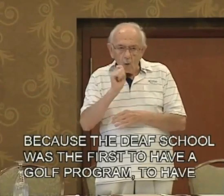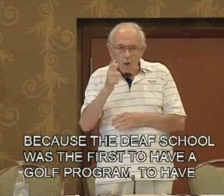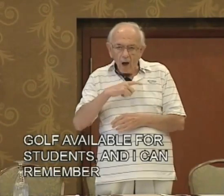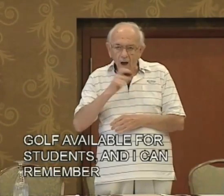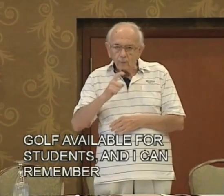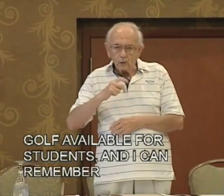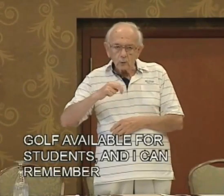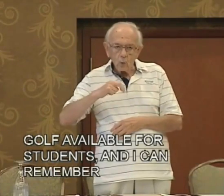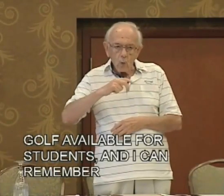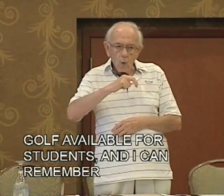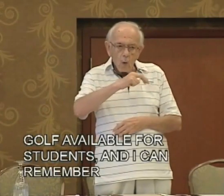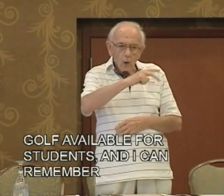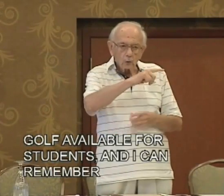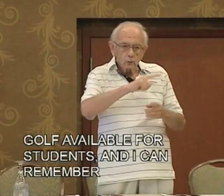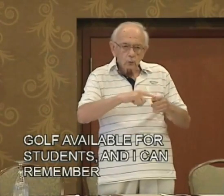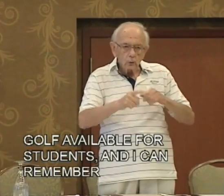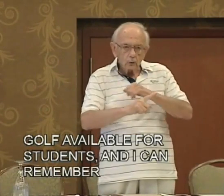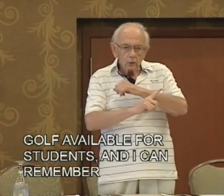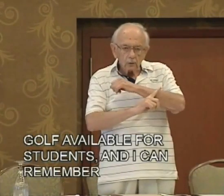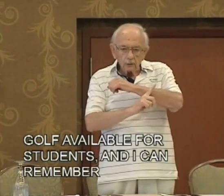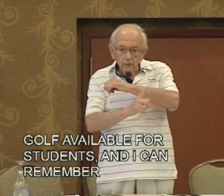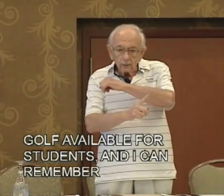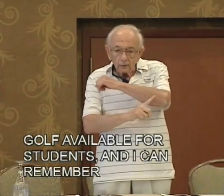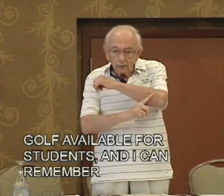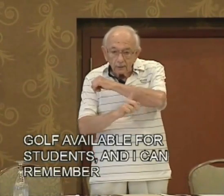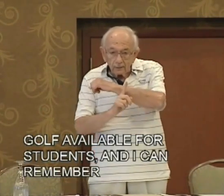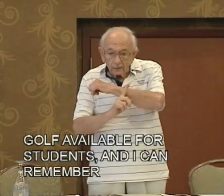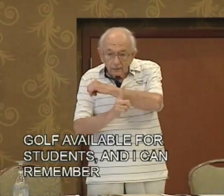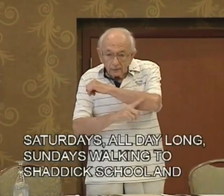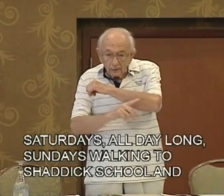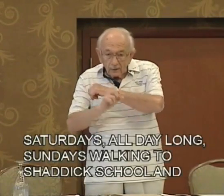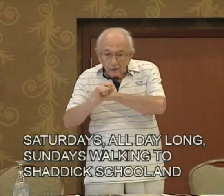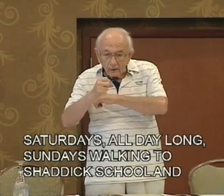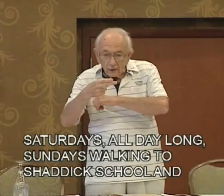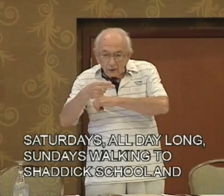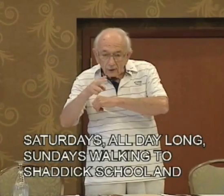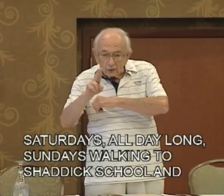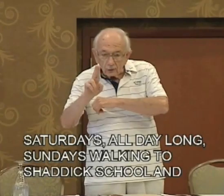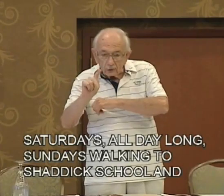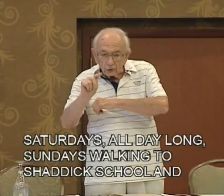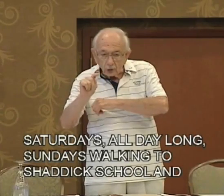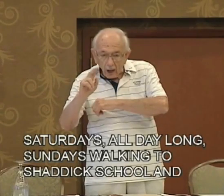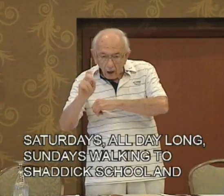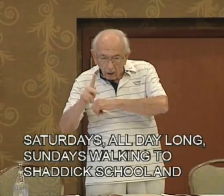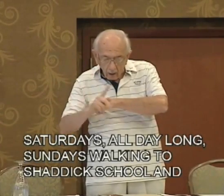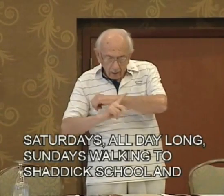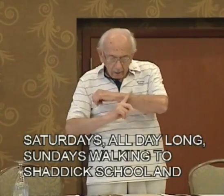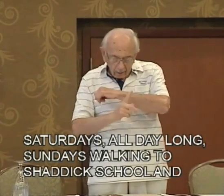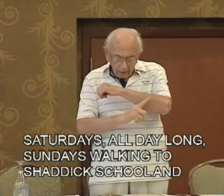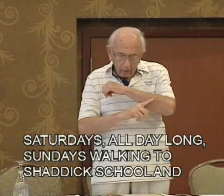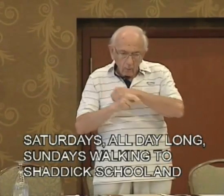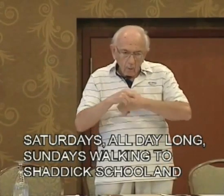Saturdays all day long Sundays walking to Shattuck school